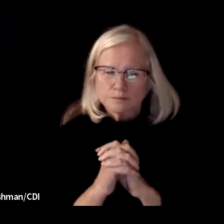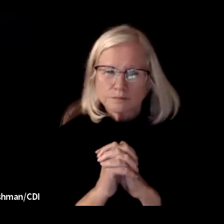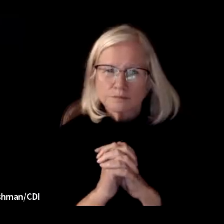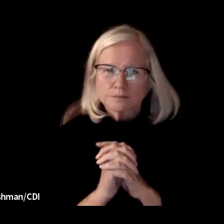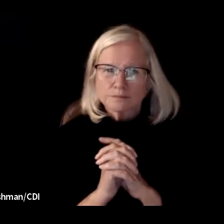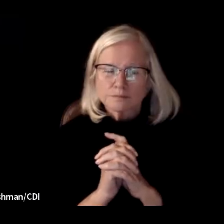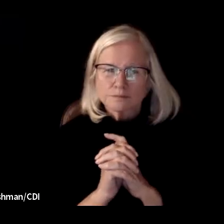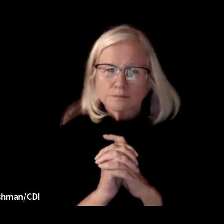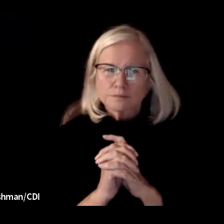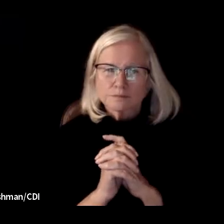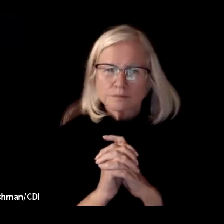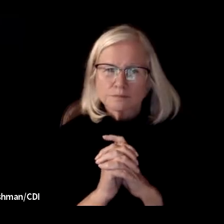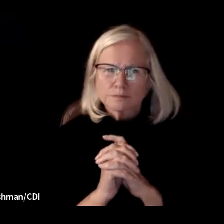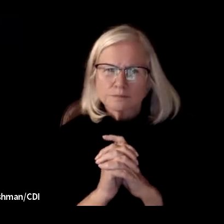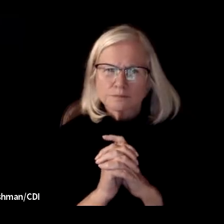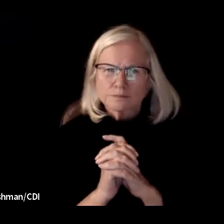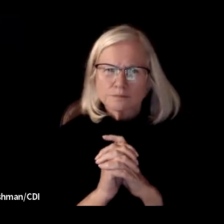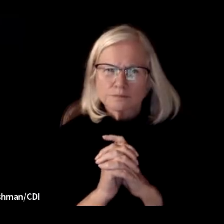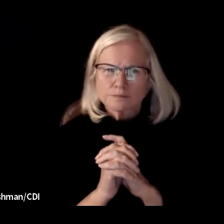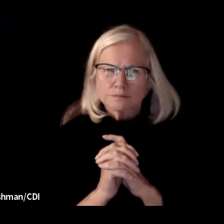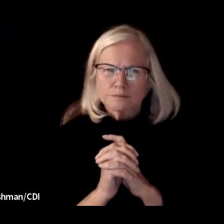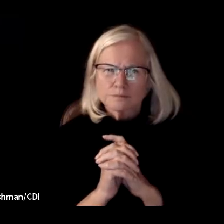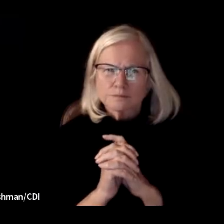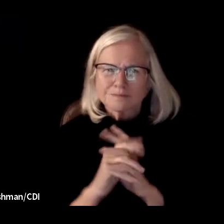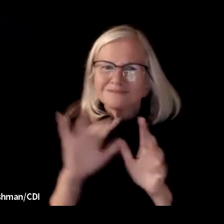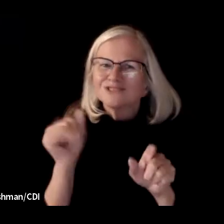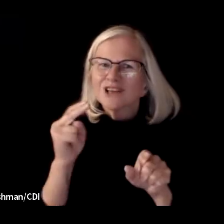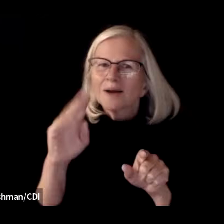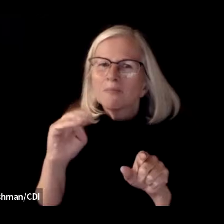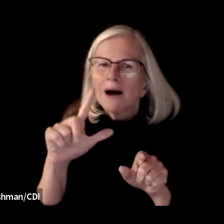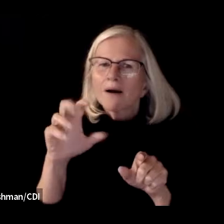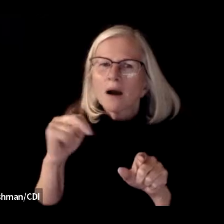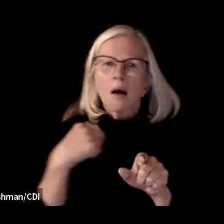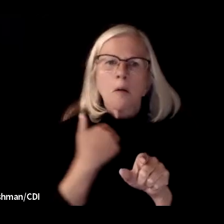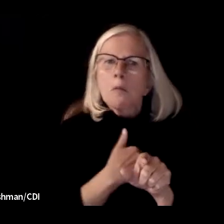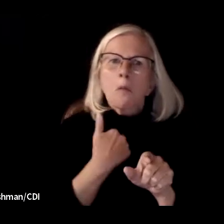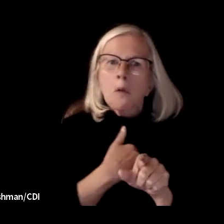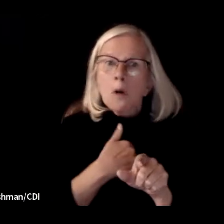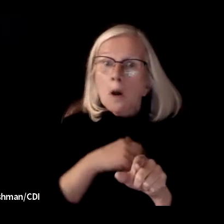Okay. Thank you, Dr. Gorlick. Yep, sorry about that. We are ready to take questions, operator.